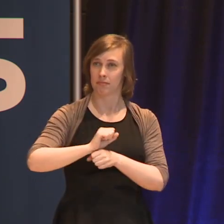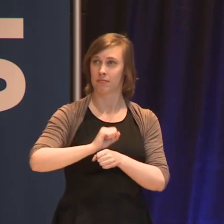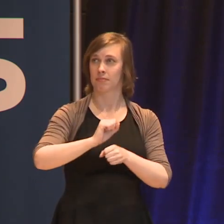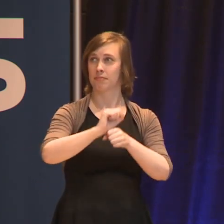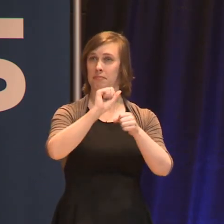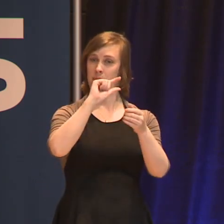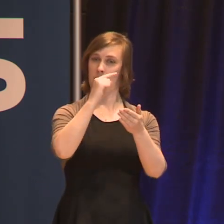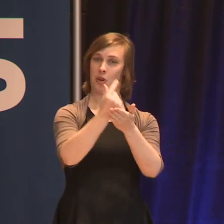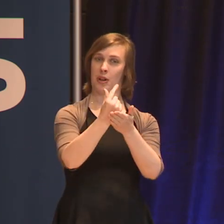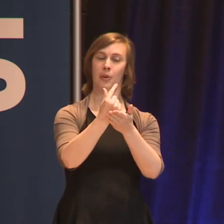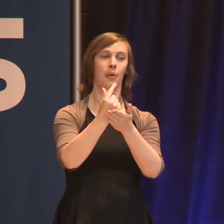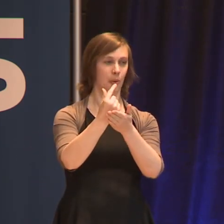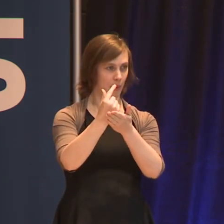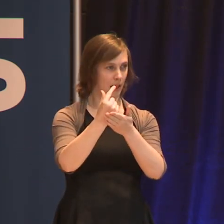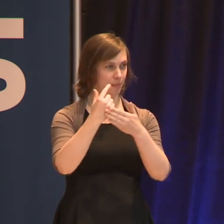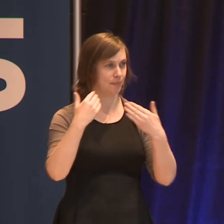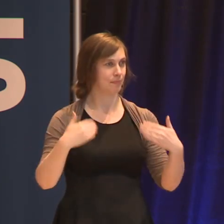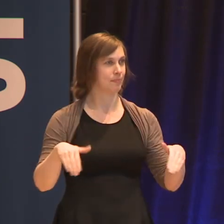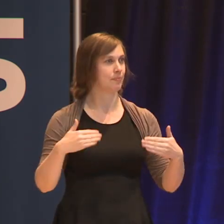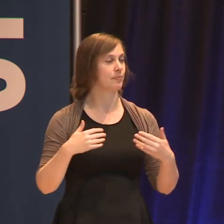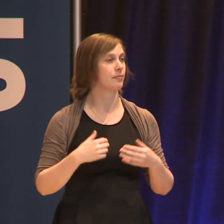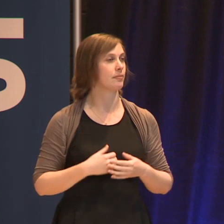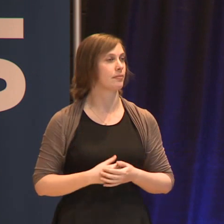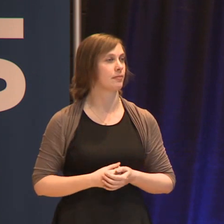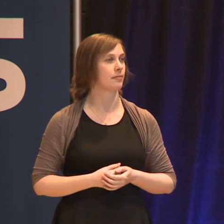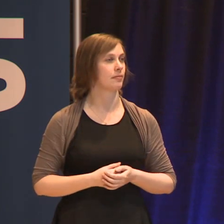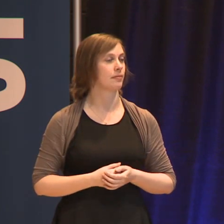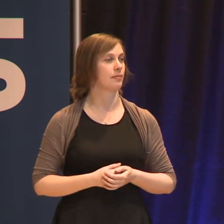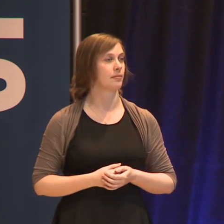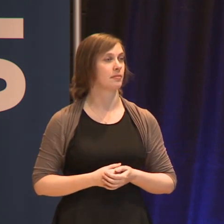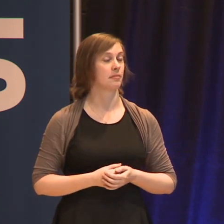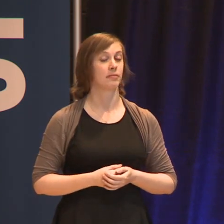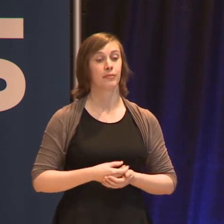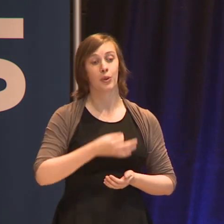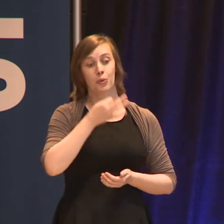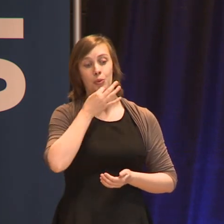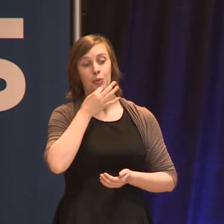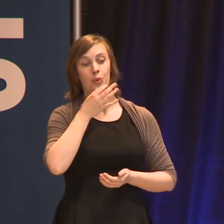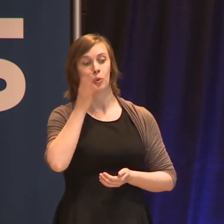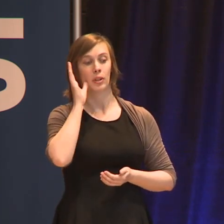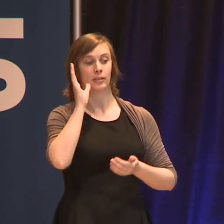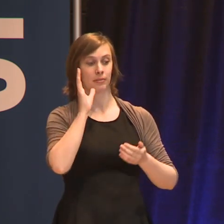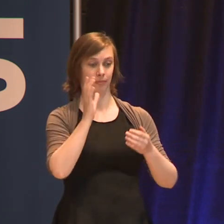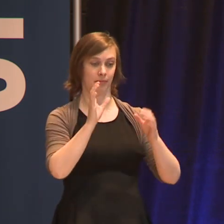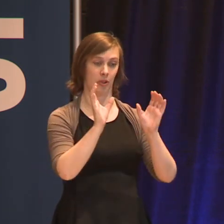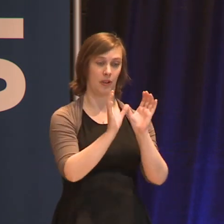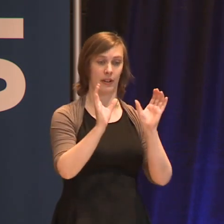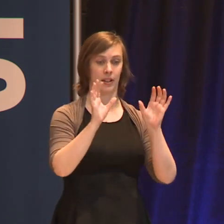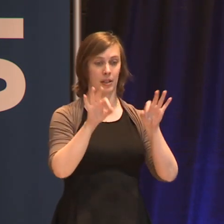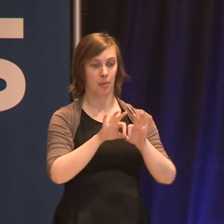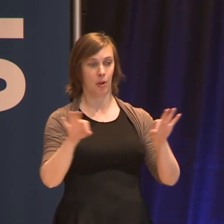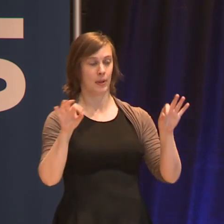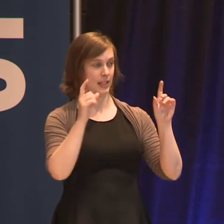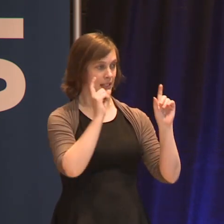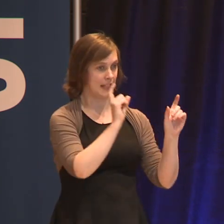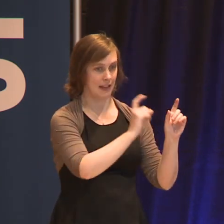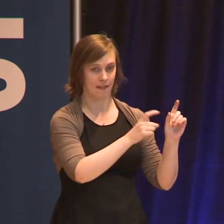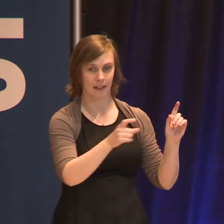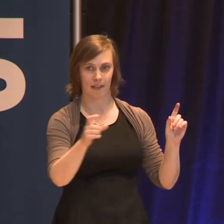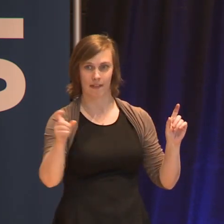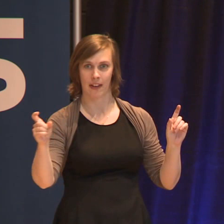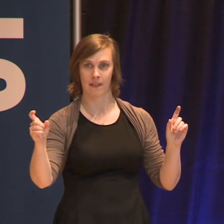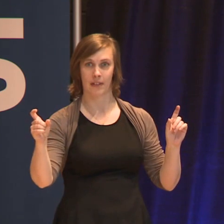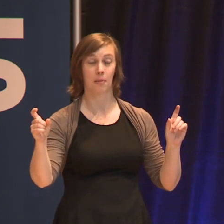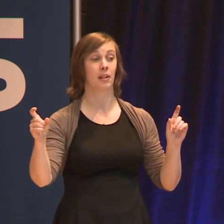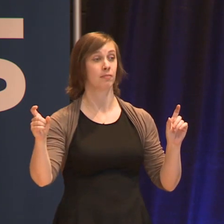in a minute, I will have the honor of presenting to you your diploma or your certificate. But before I do, I